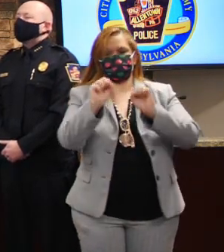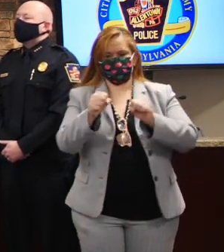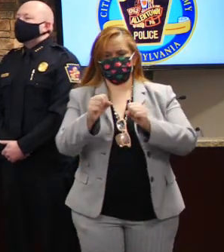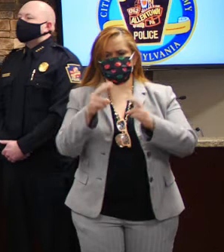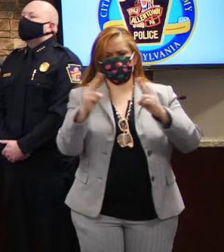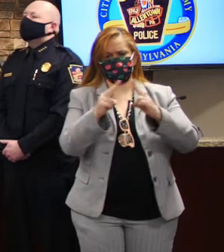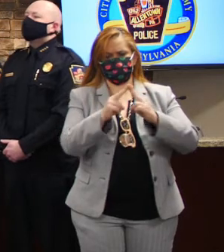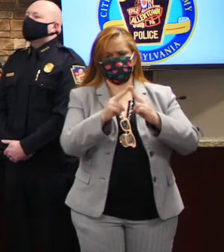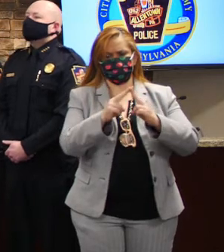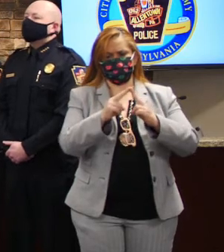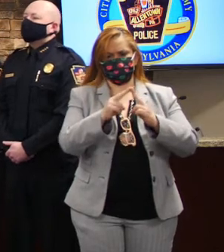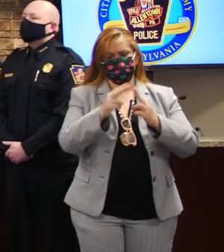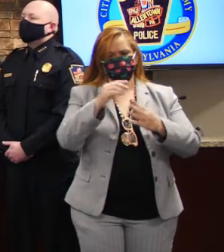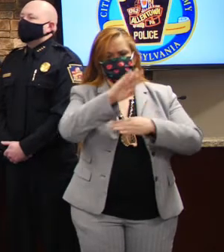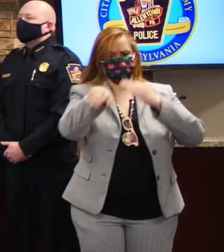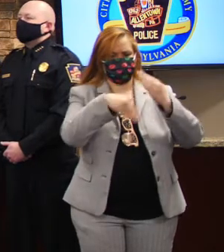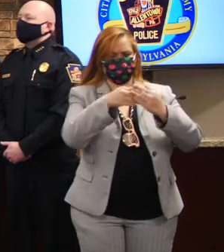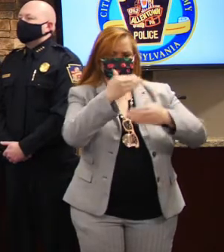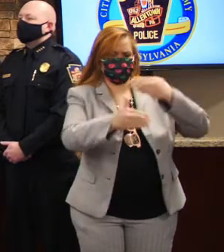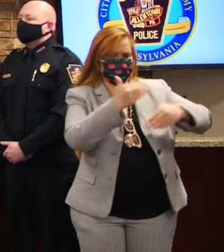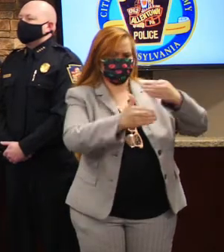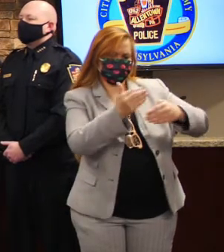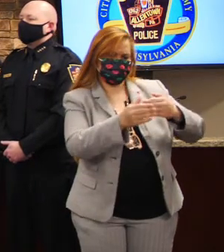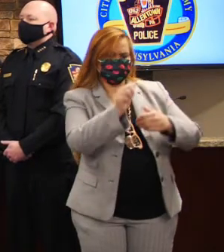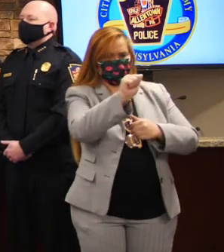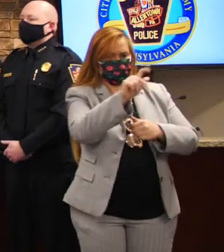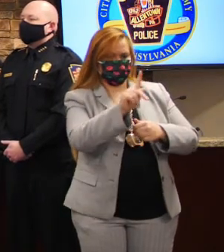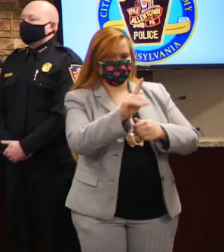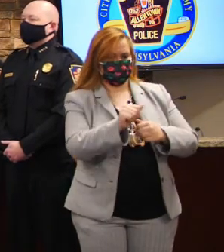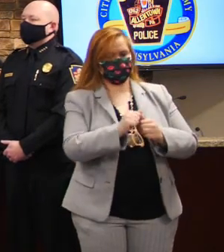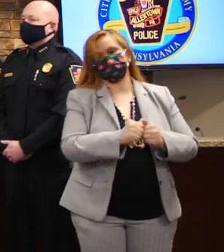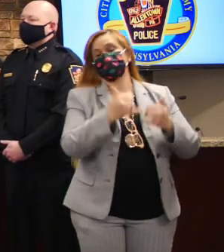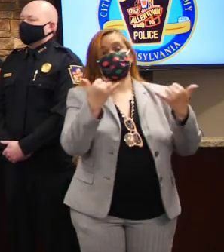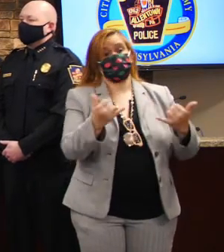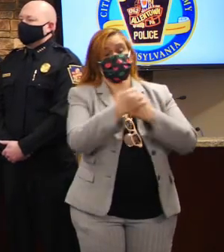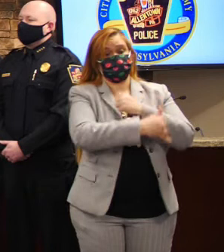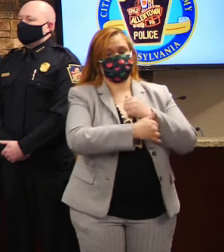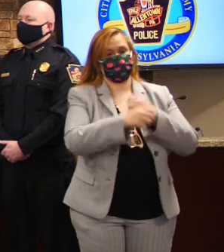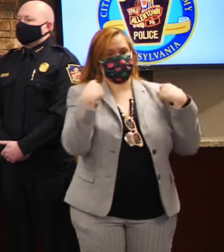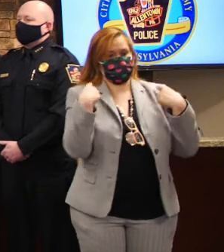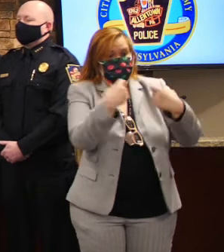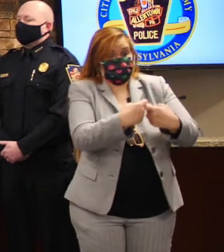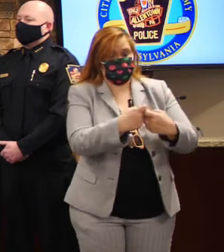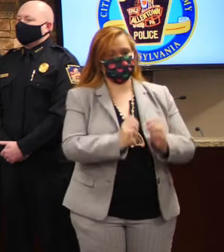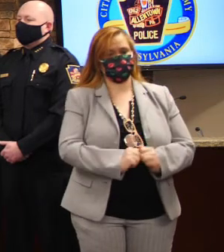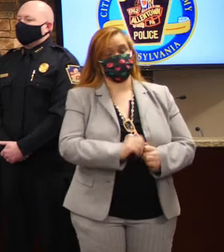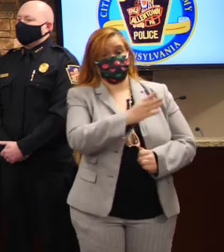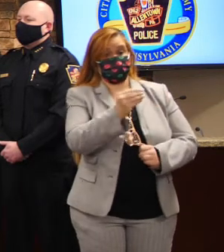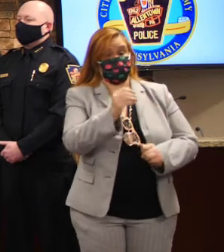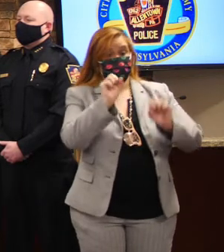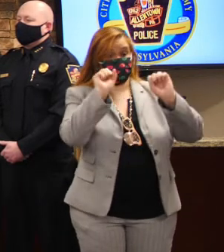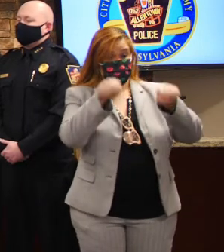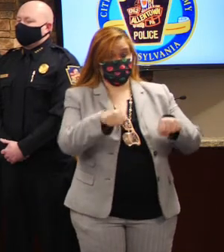day. I want to thank Council Vice President Mota for pursuing and promoting the idea of Spanish-speaking class, and want to